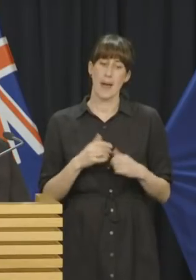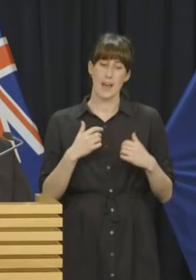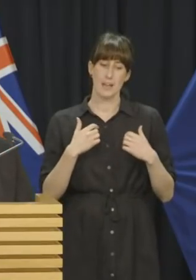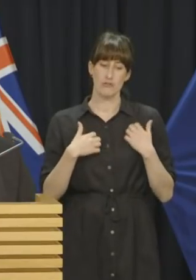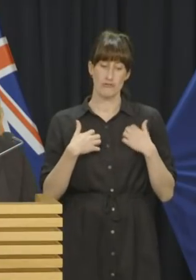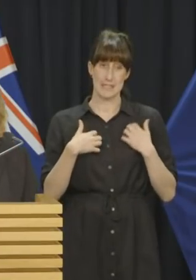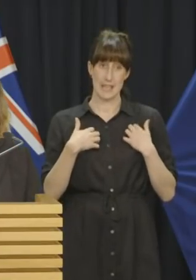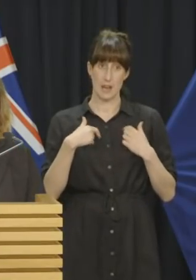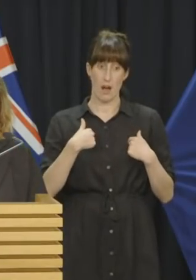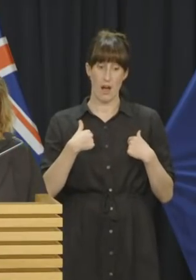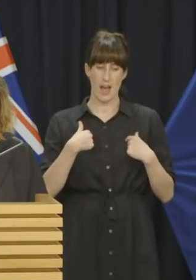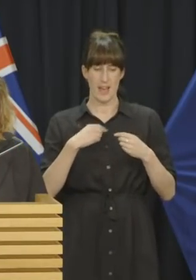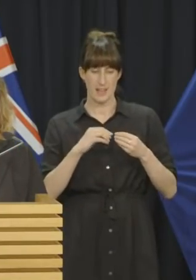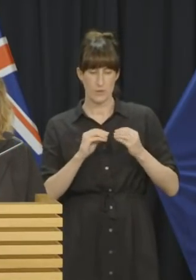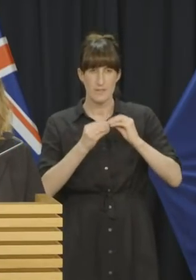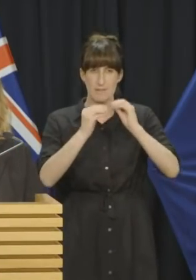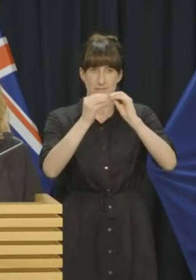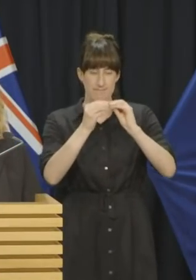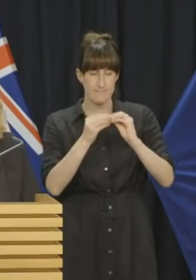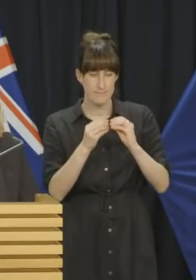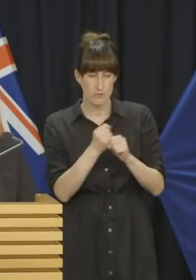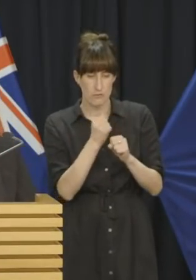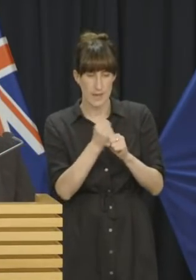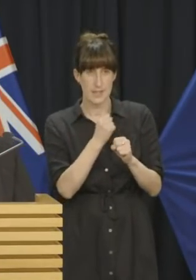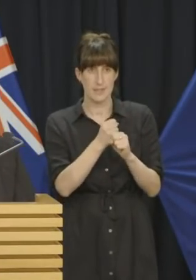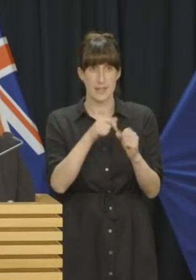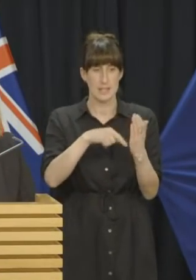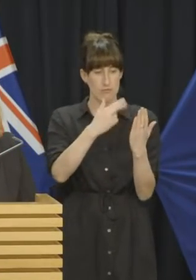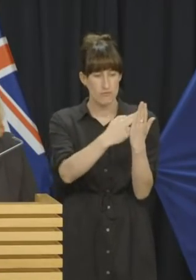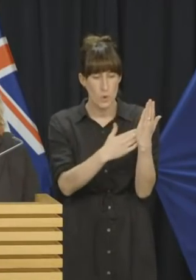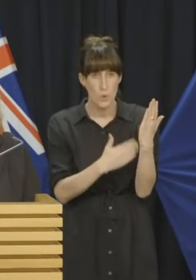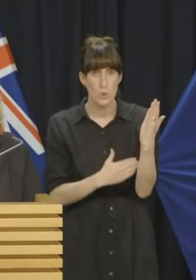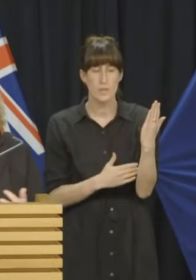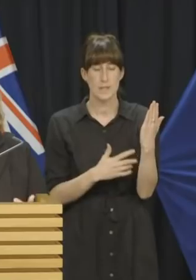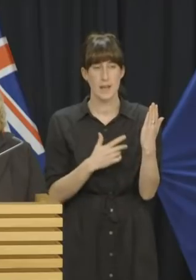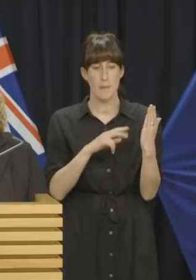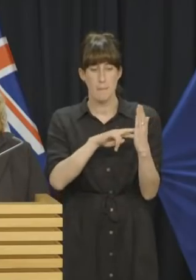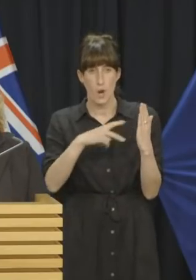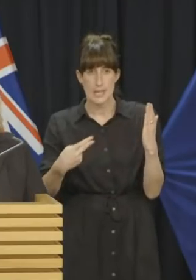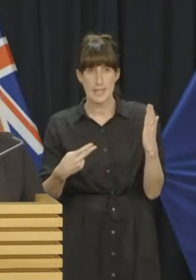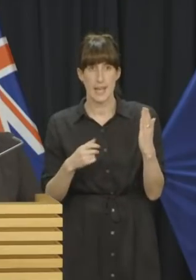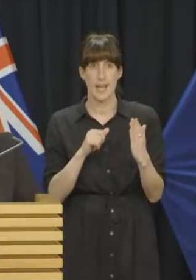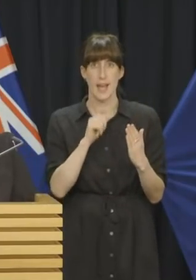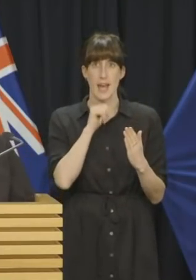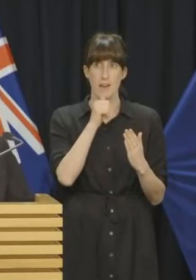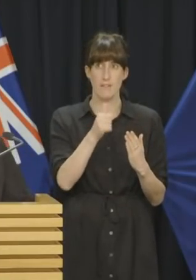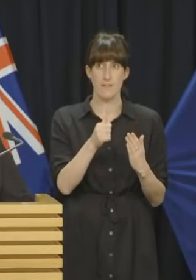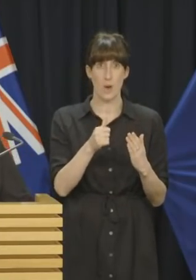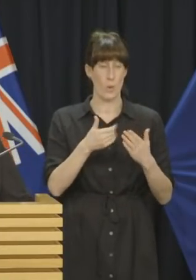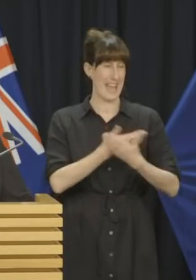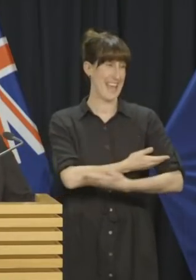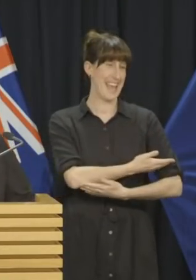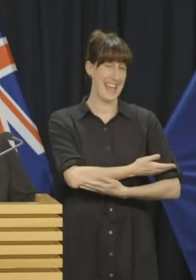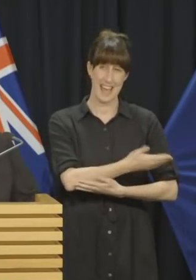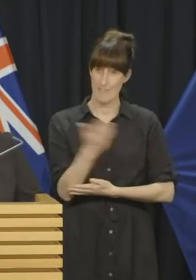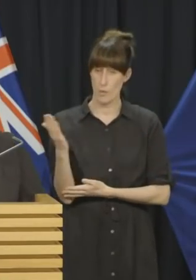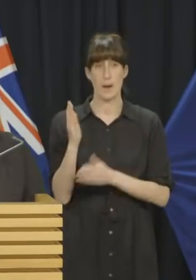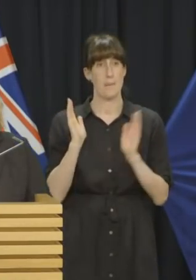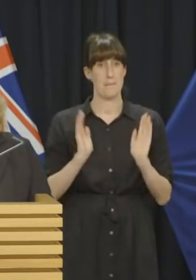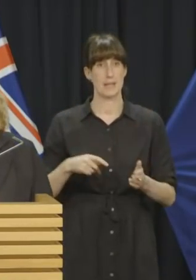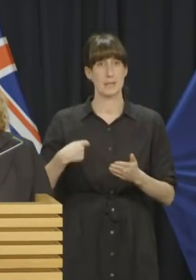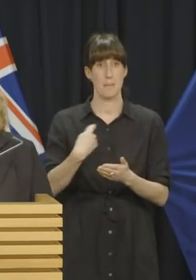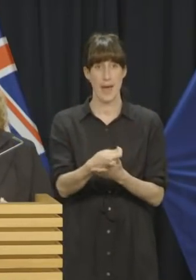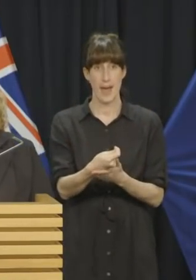policy work, that if we looked at if we were to look at, say, a universal charge where everybody